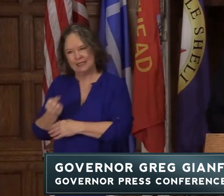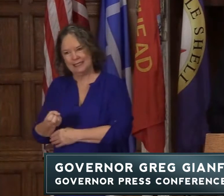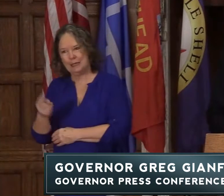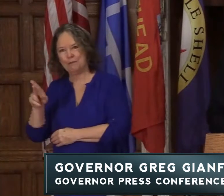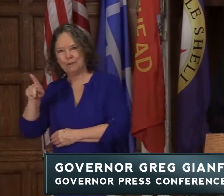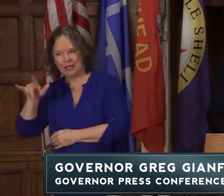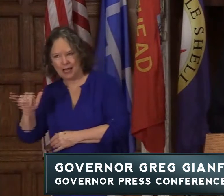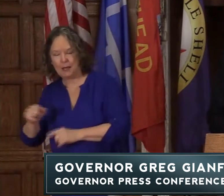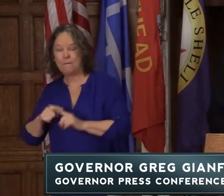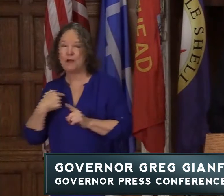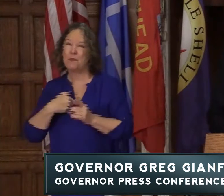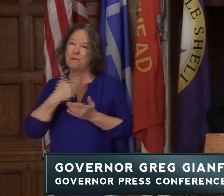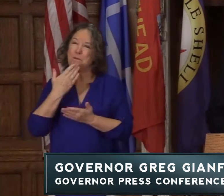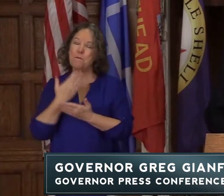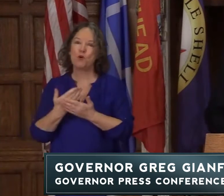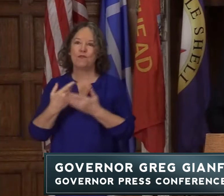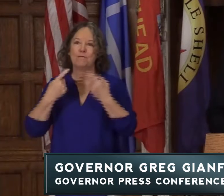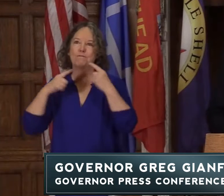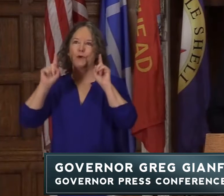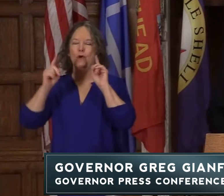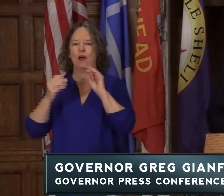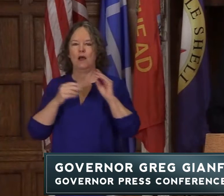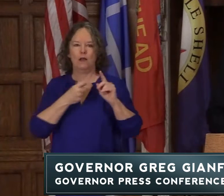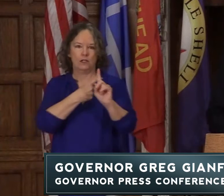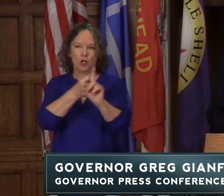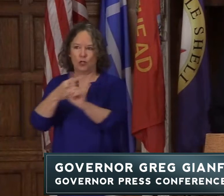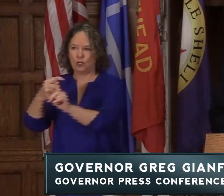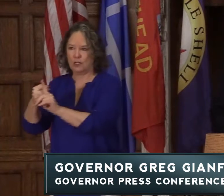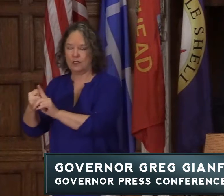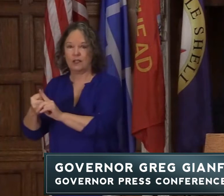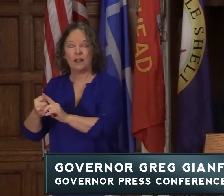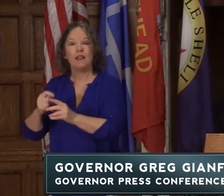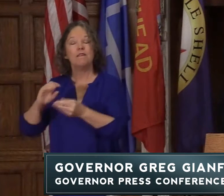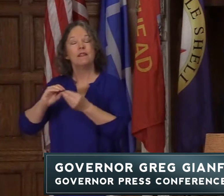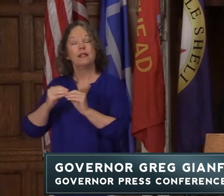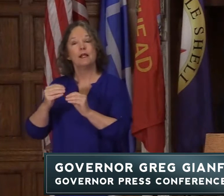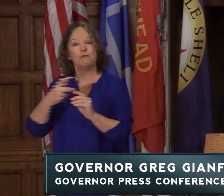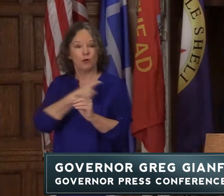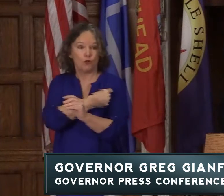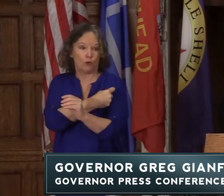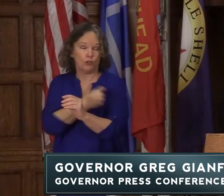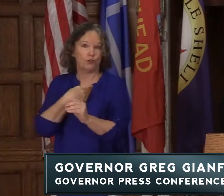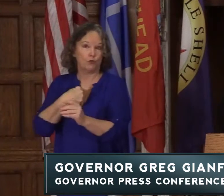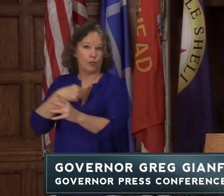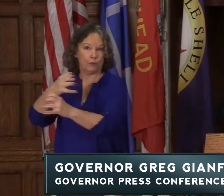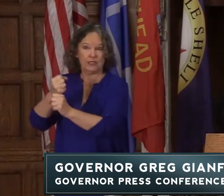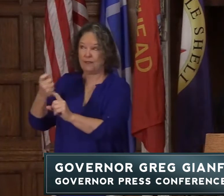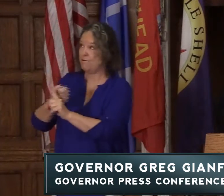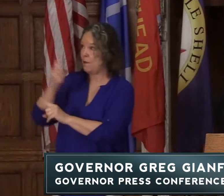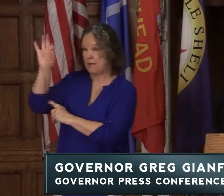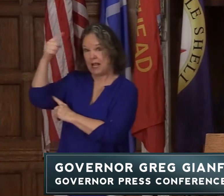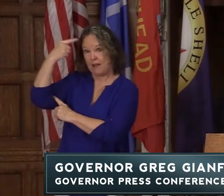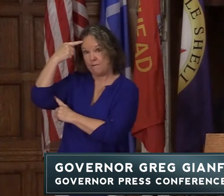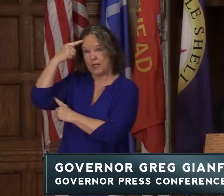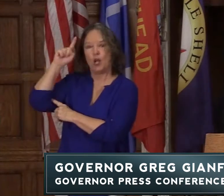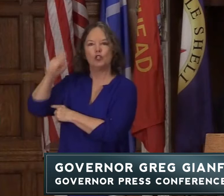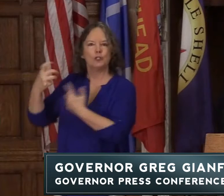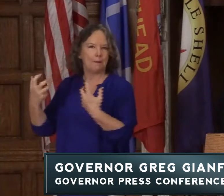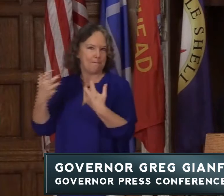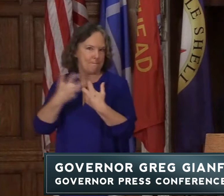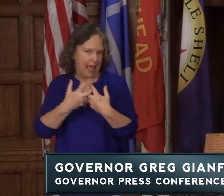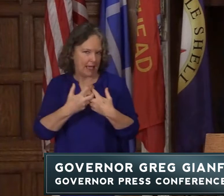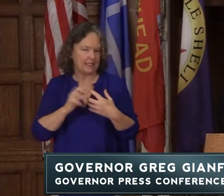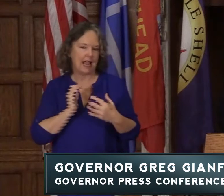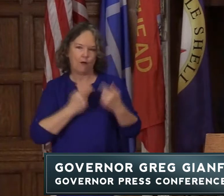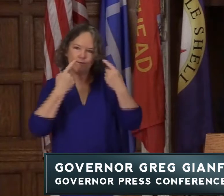in getting shots into arms, and the number of doses we receive from the federal government should reflect that. I'll continue